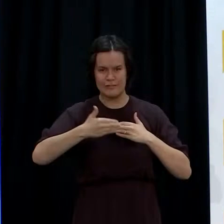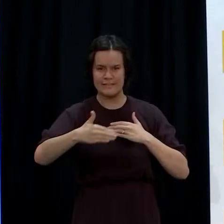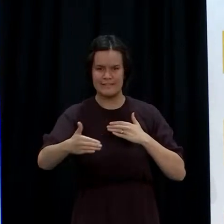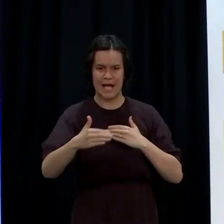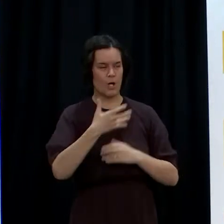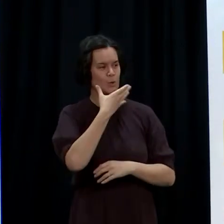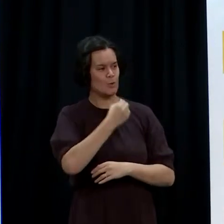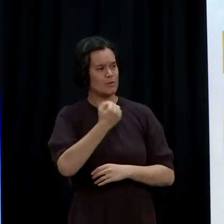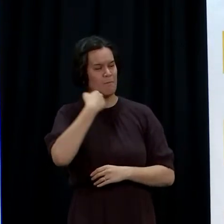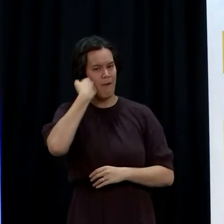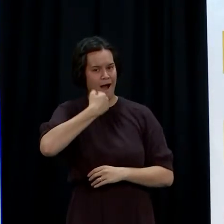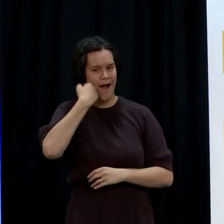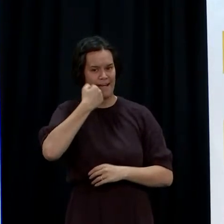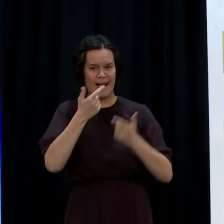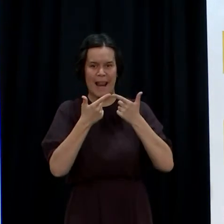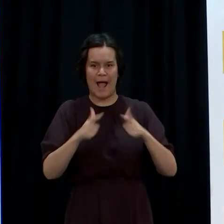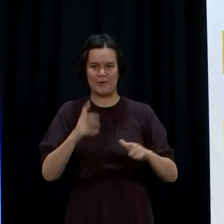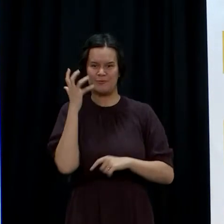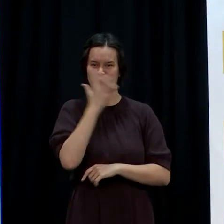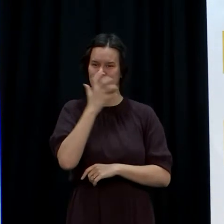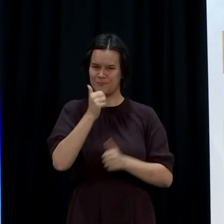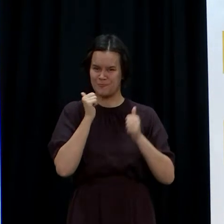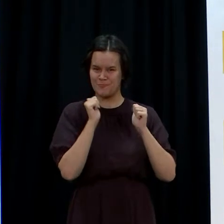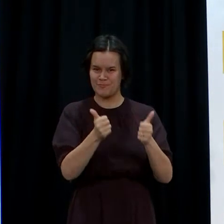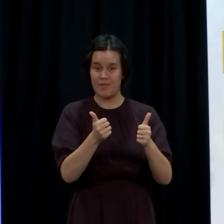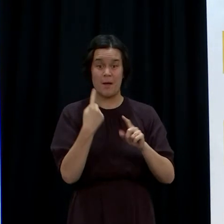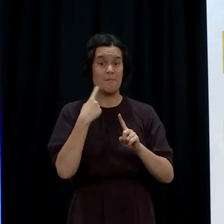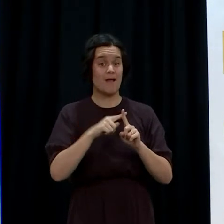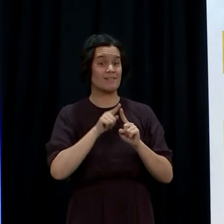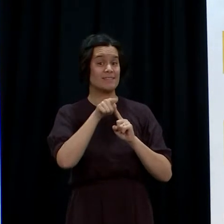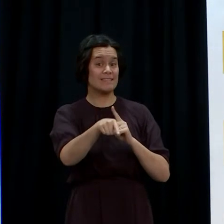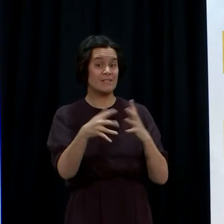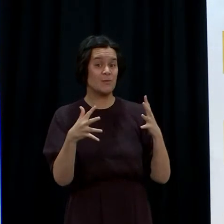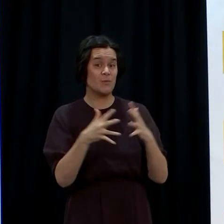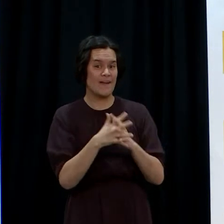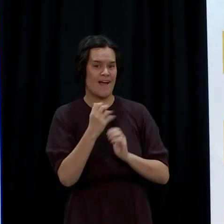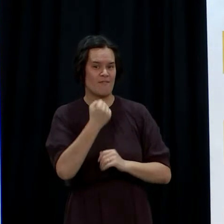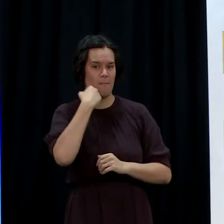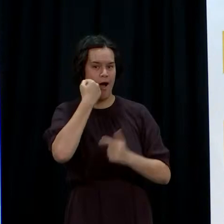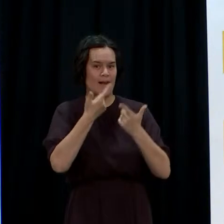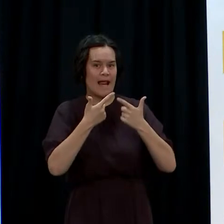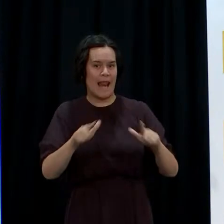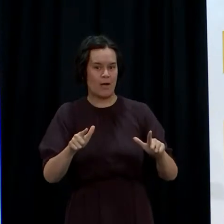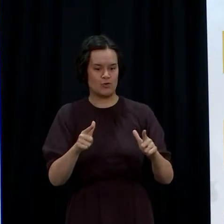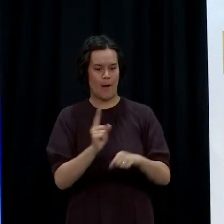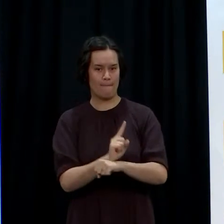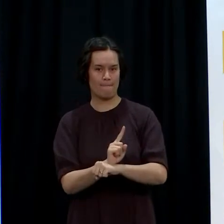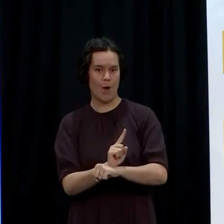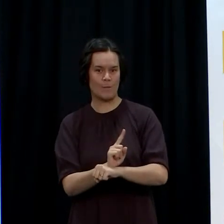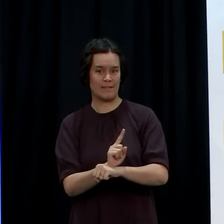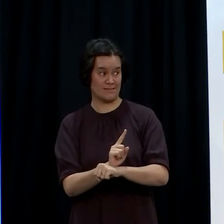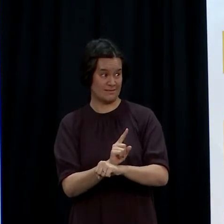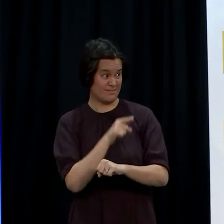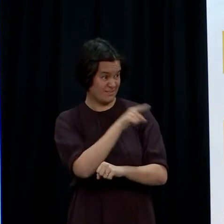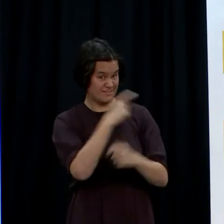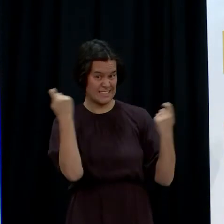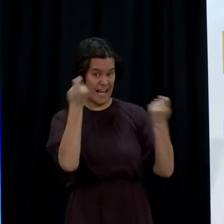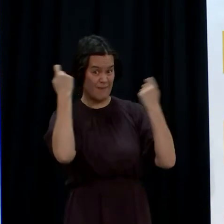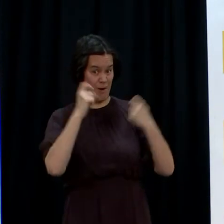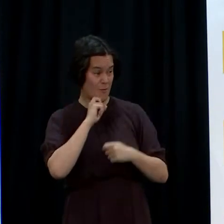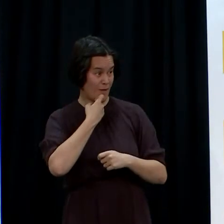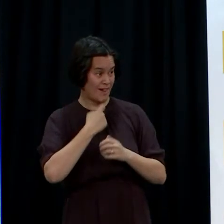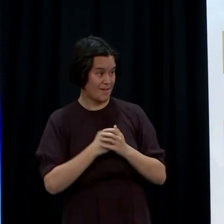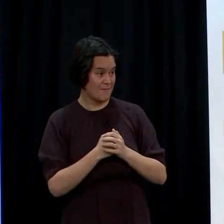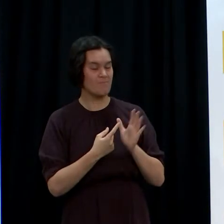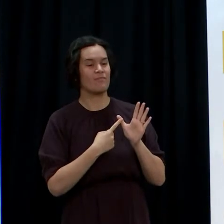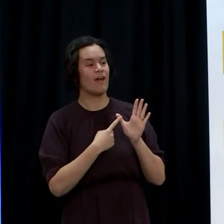with Te Reo the Māori language week on us next week, do either of you have plans to celebrate? I definitely have plans to